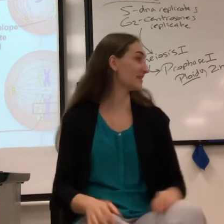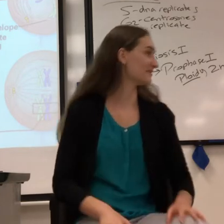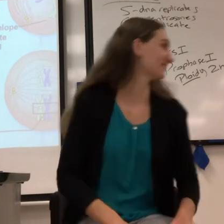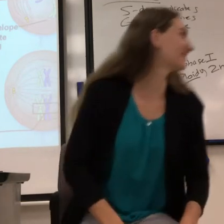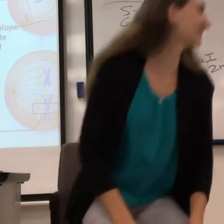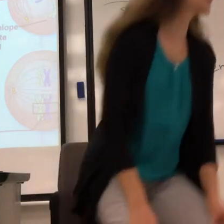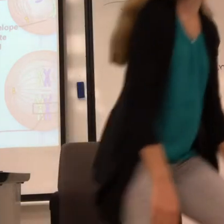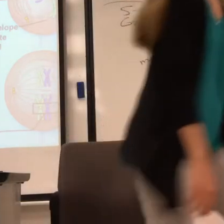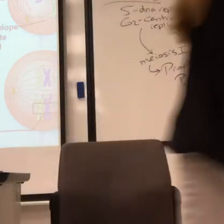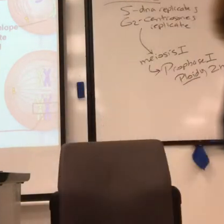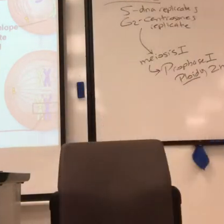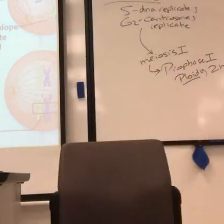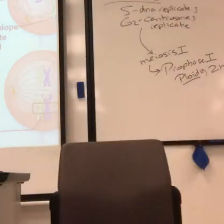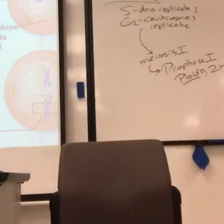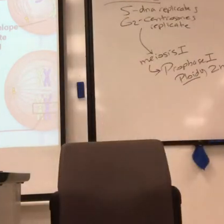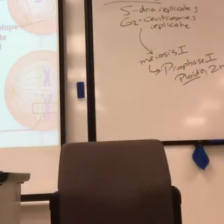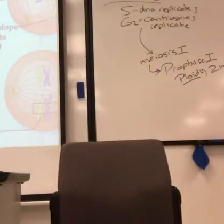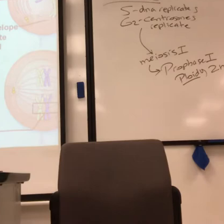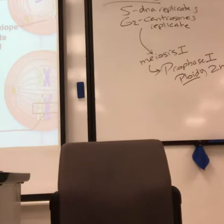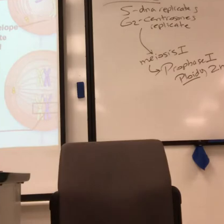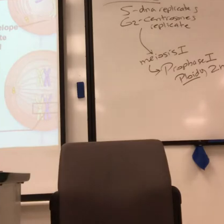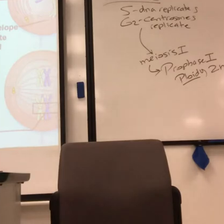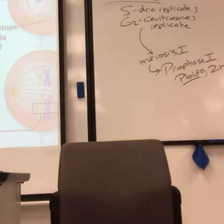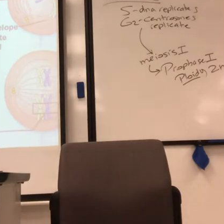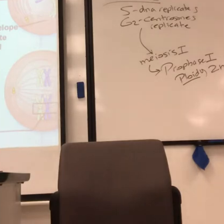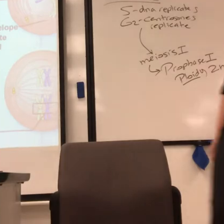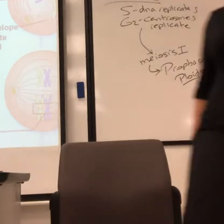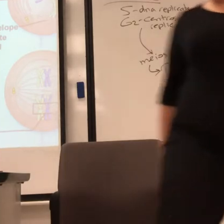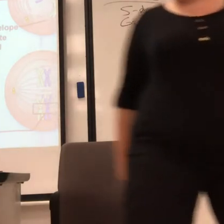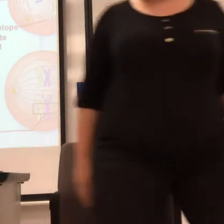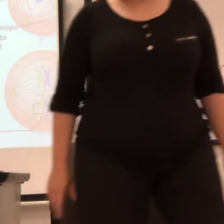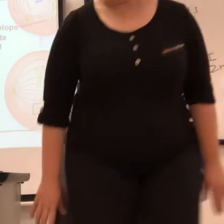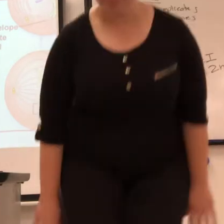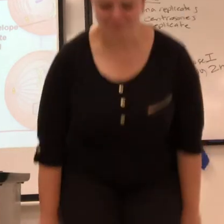So I'm writing centrosomes move to the opposite ends of the cell.